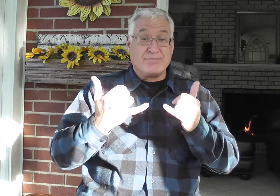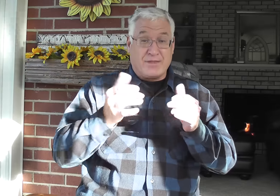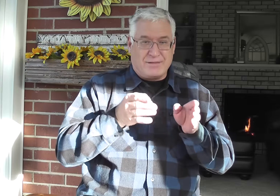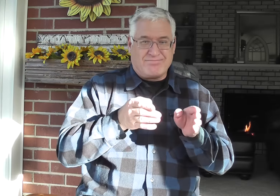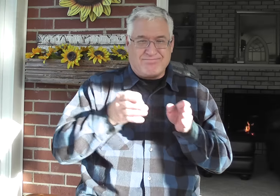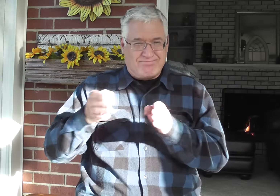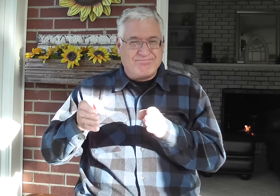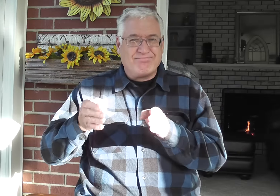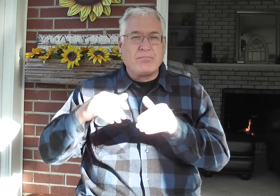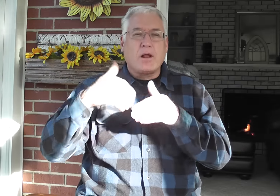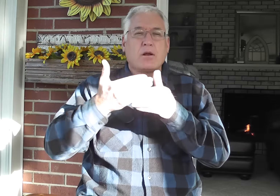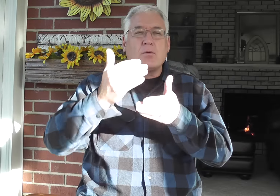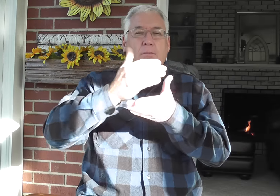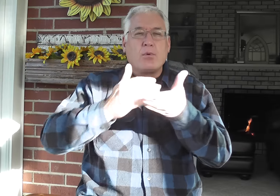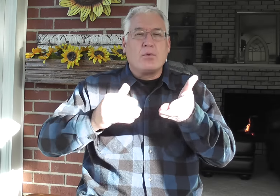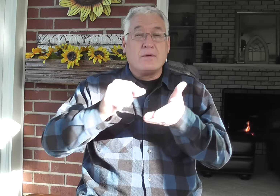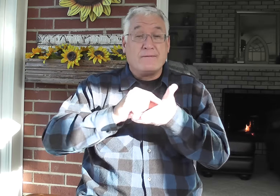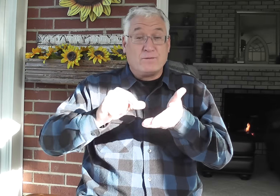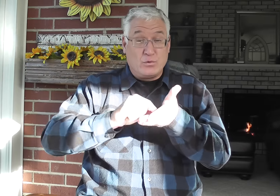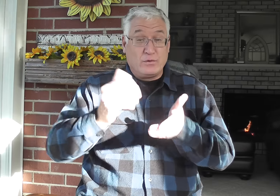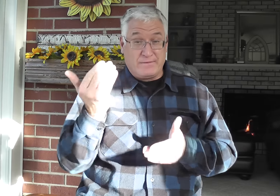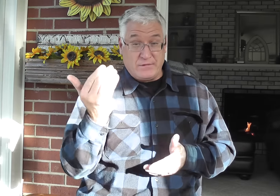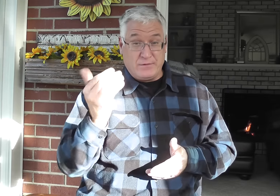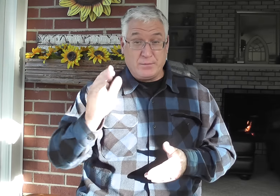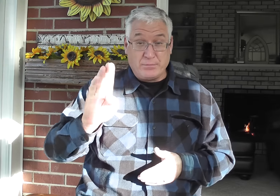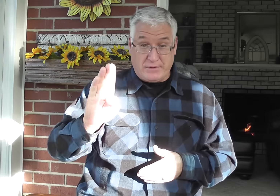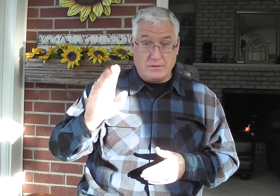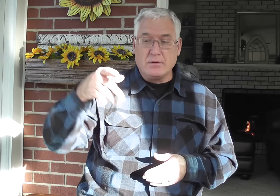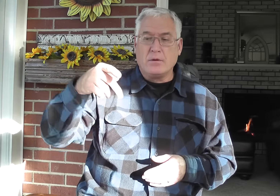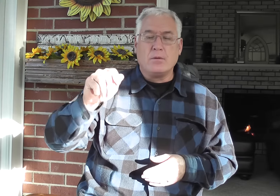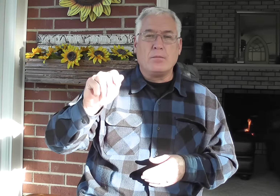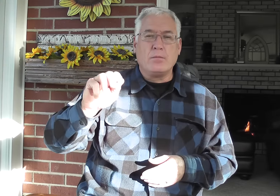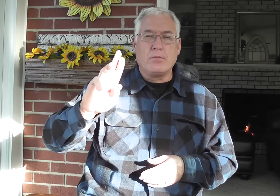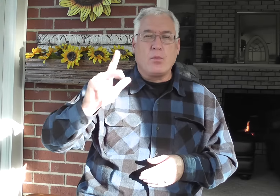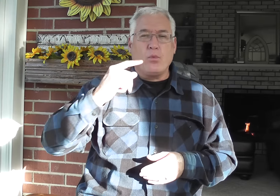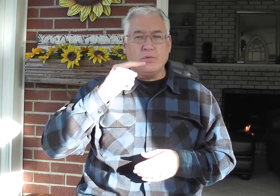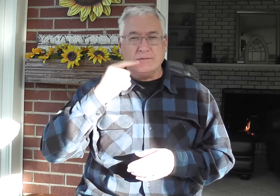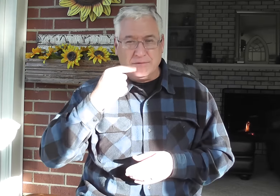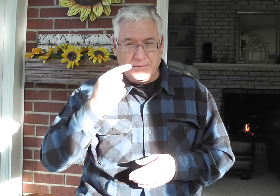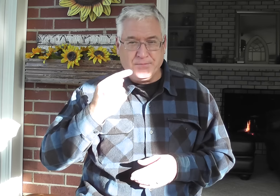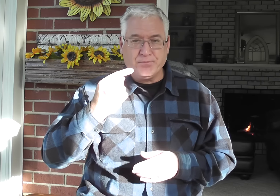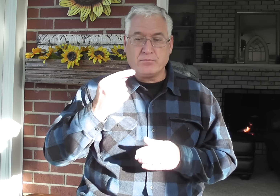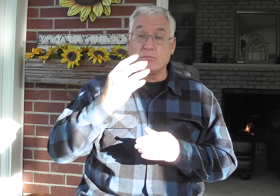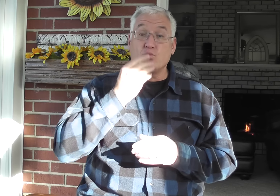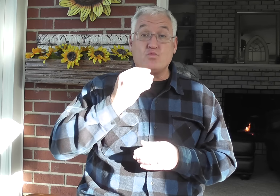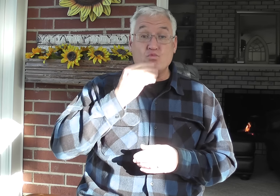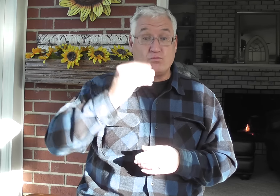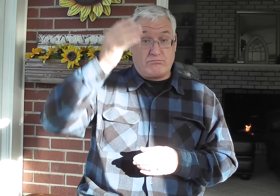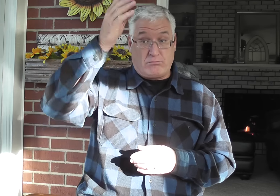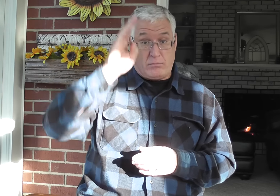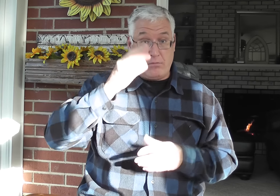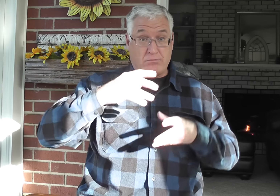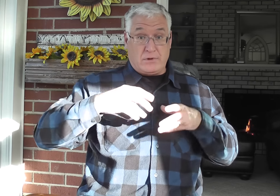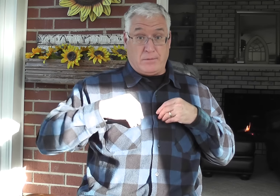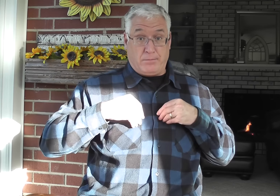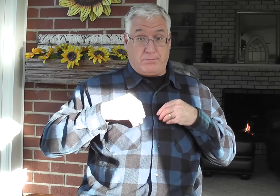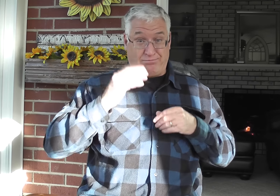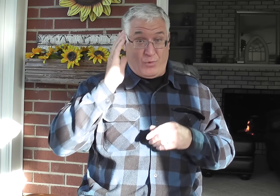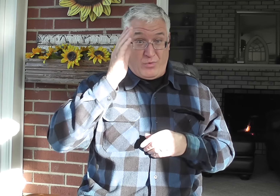Now, we are talking specifically about part B, where Paul is talking about the